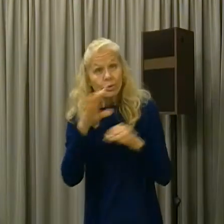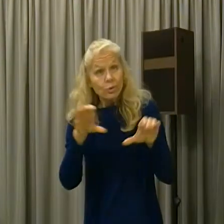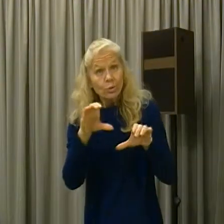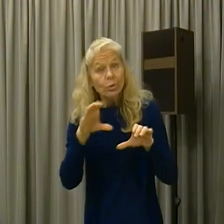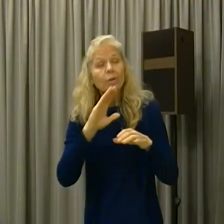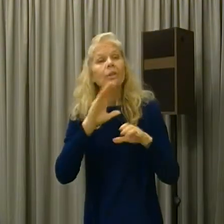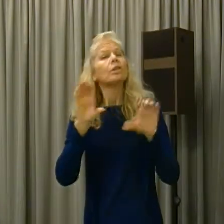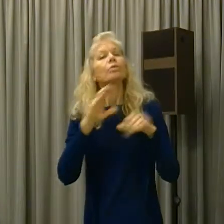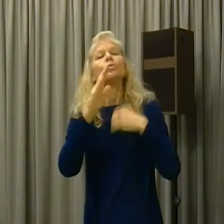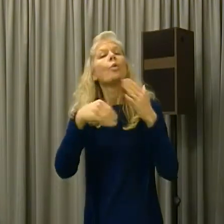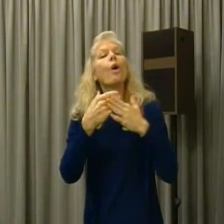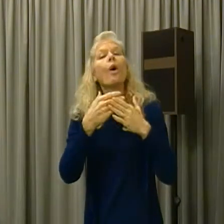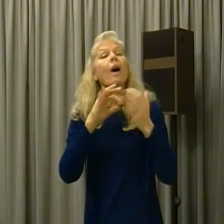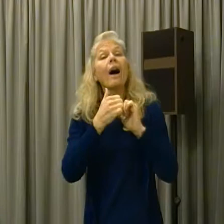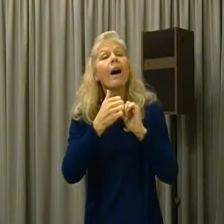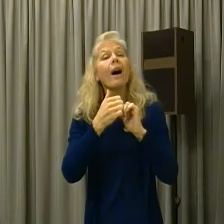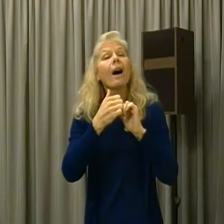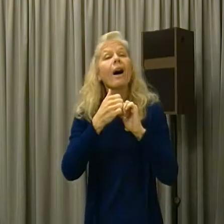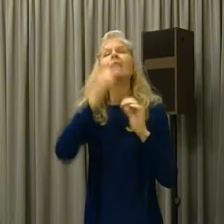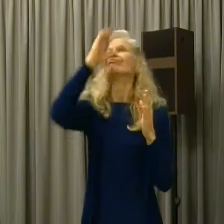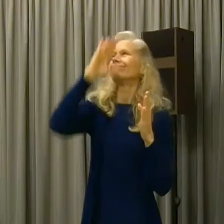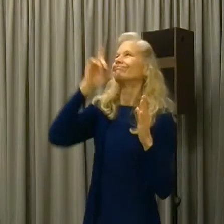Larry Burkett is a well-known